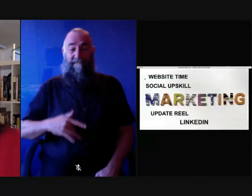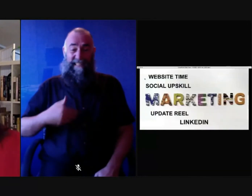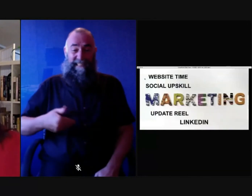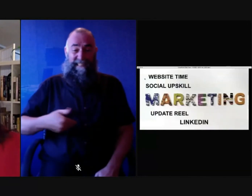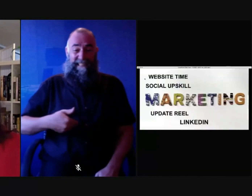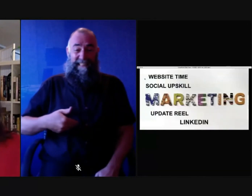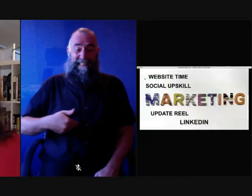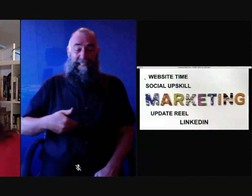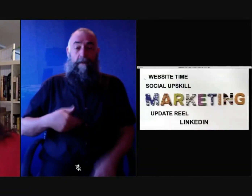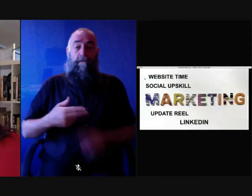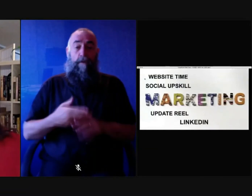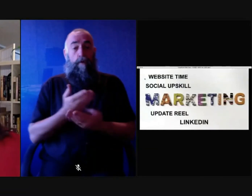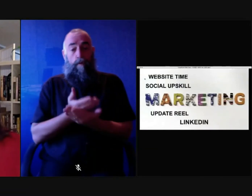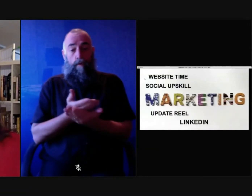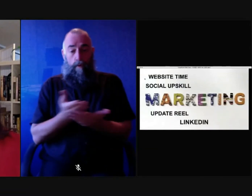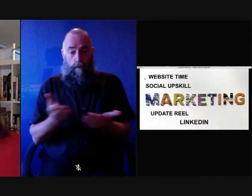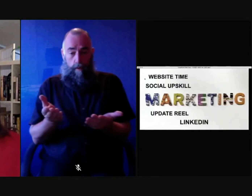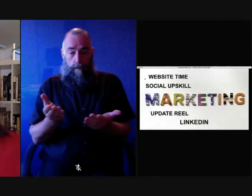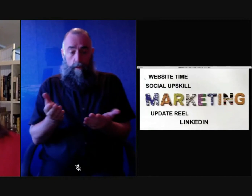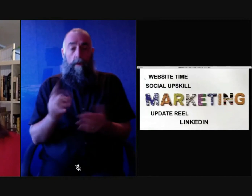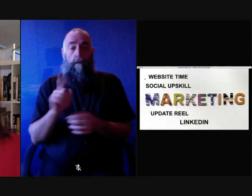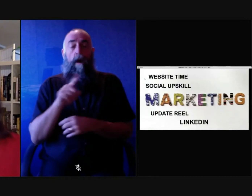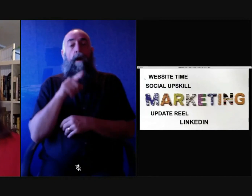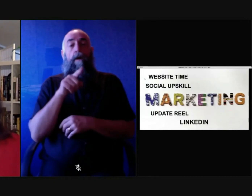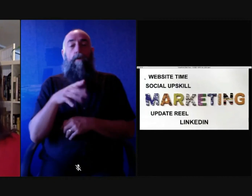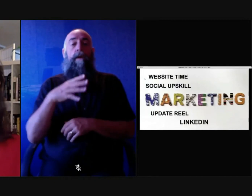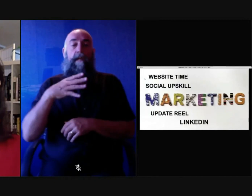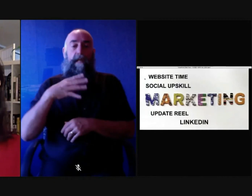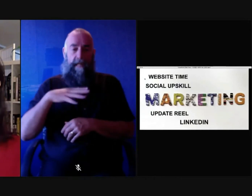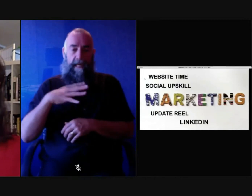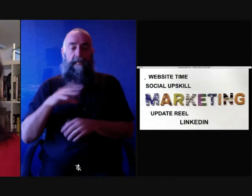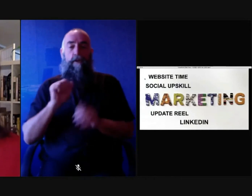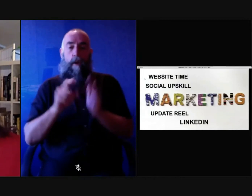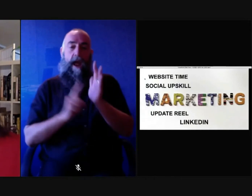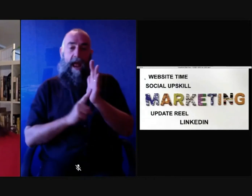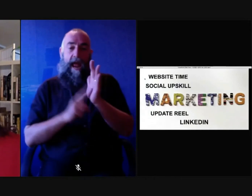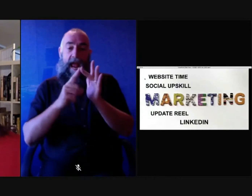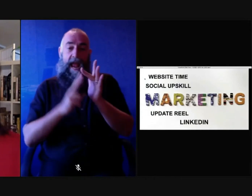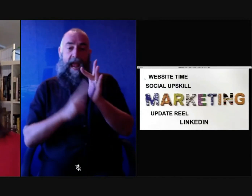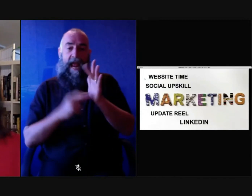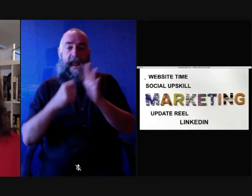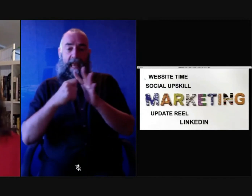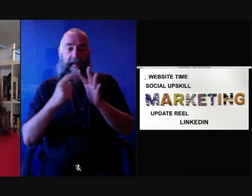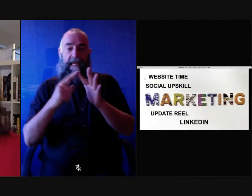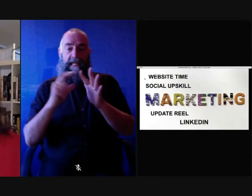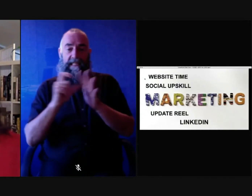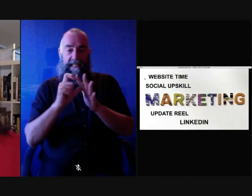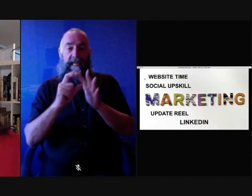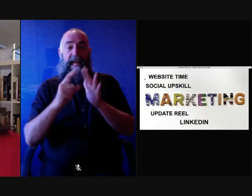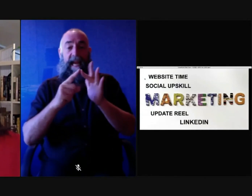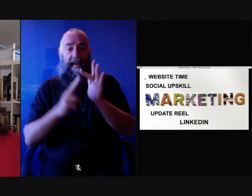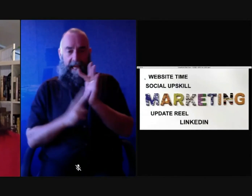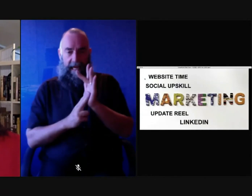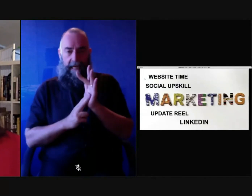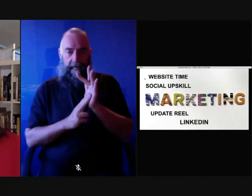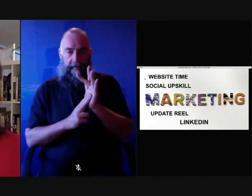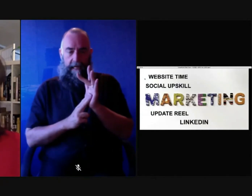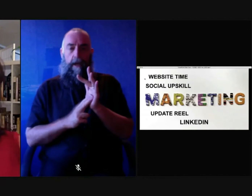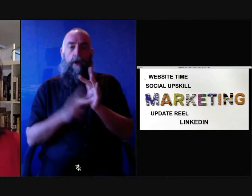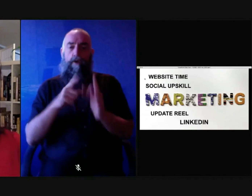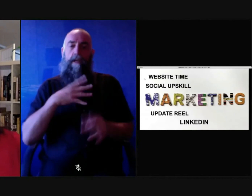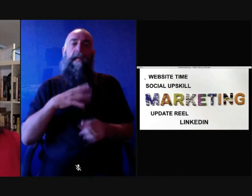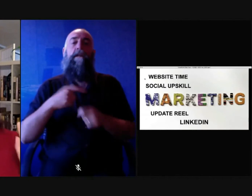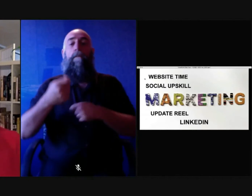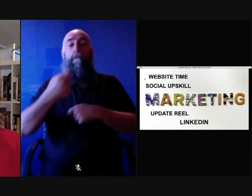It's time to get your LinkedIn ass in gear. It is time for you to get good at LinkedIn.